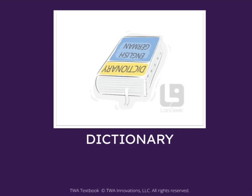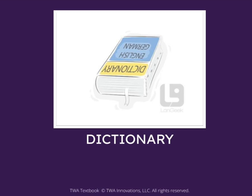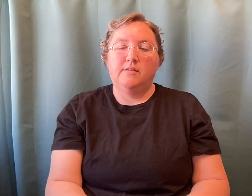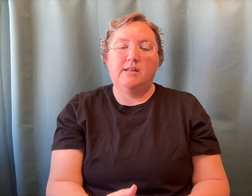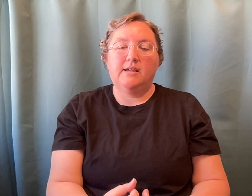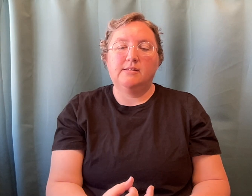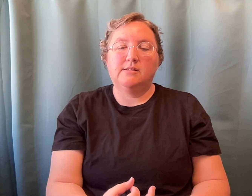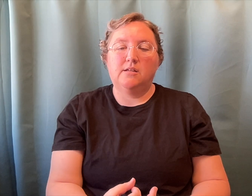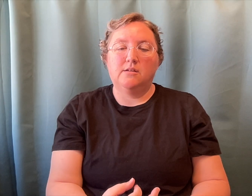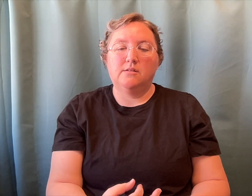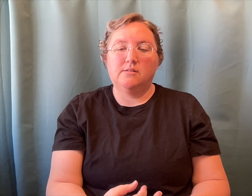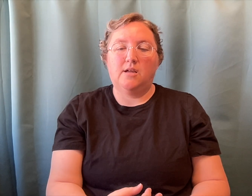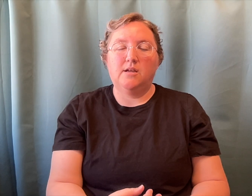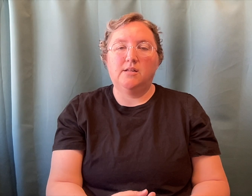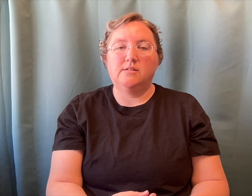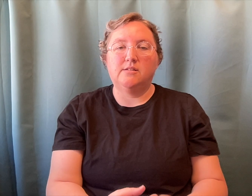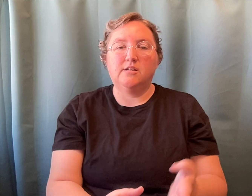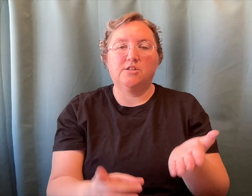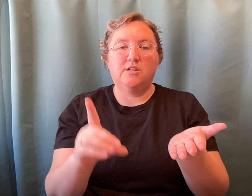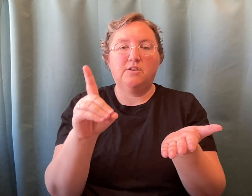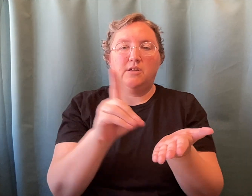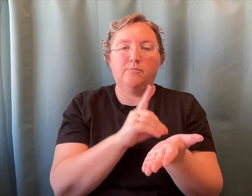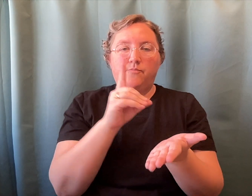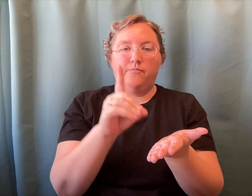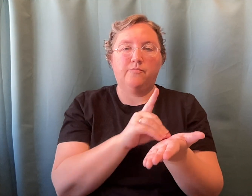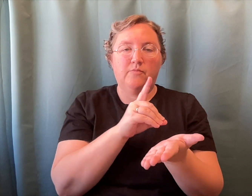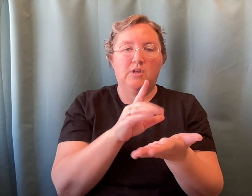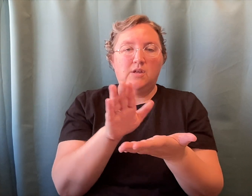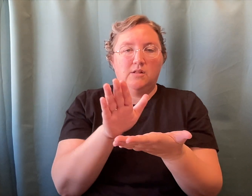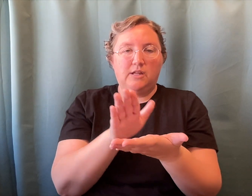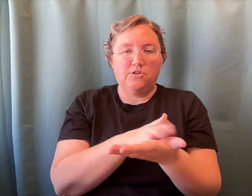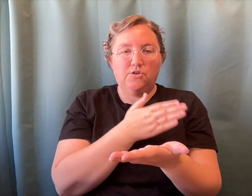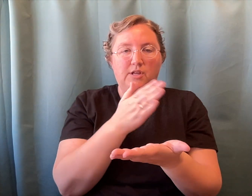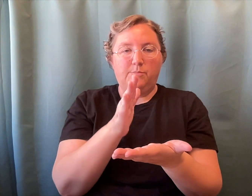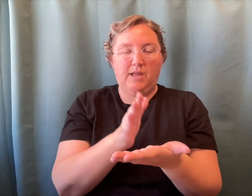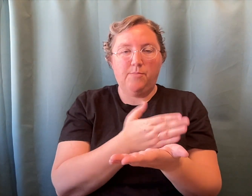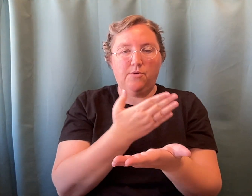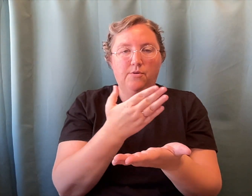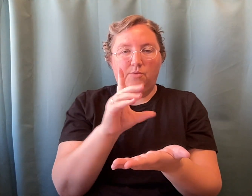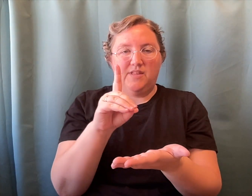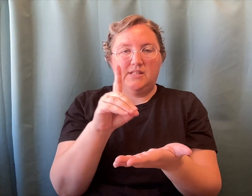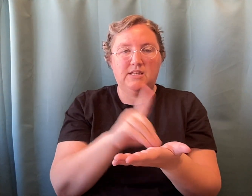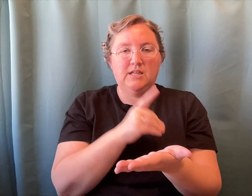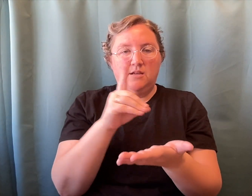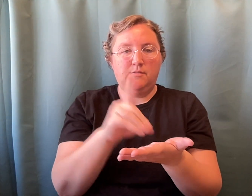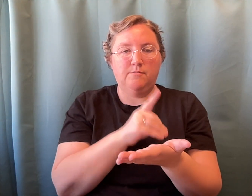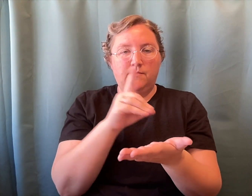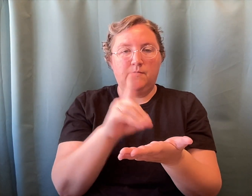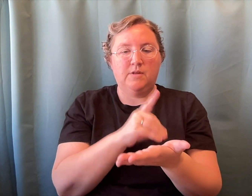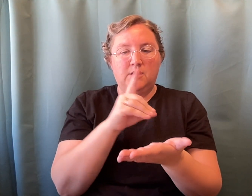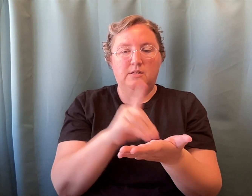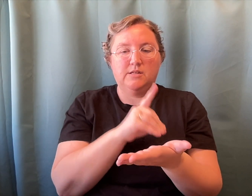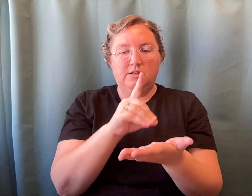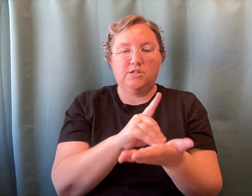The next sign is dictionary, like turning a paper with a D,